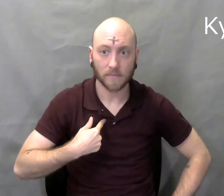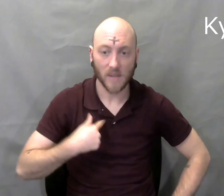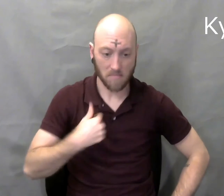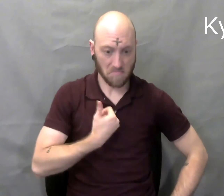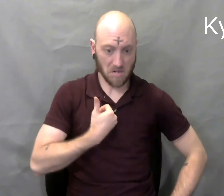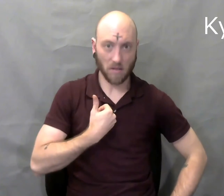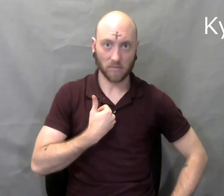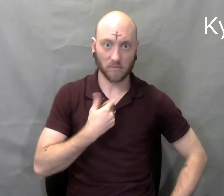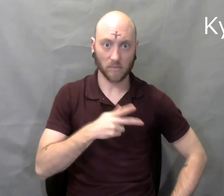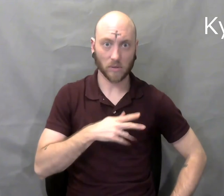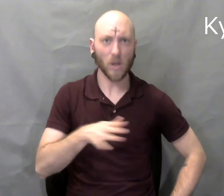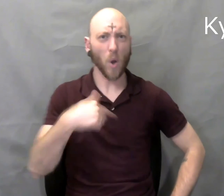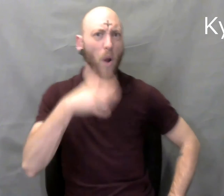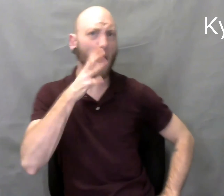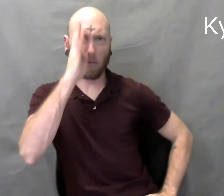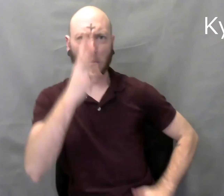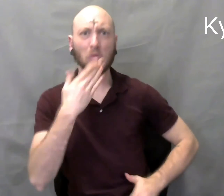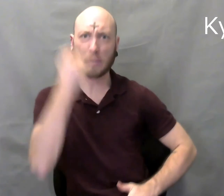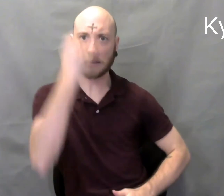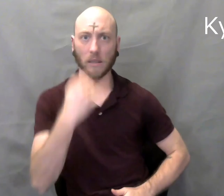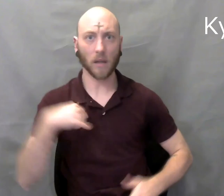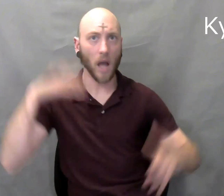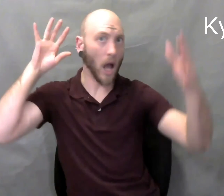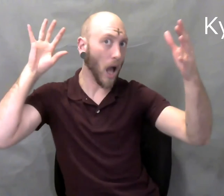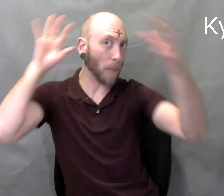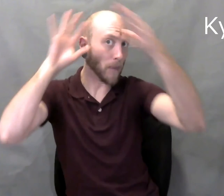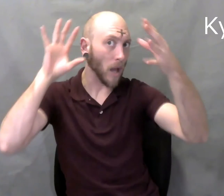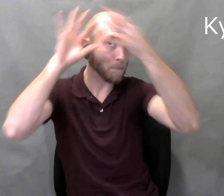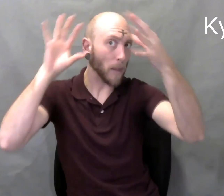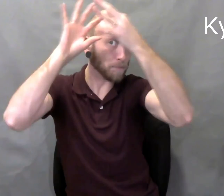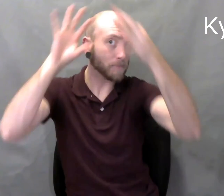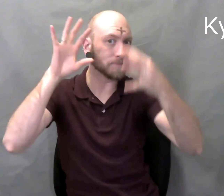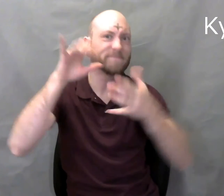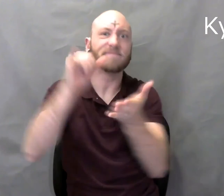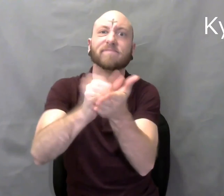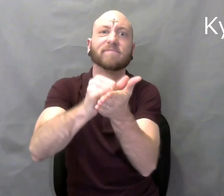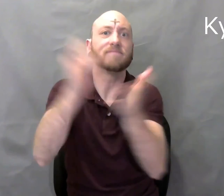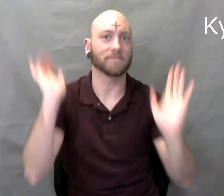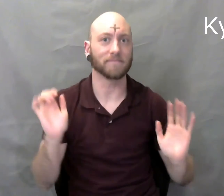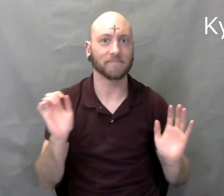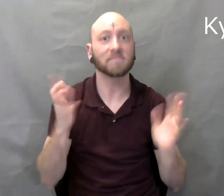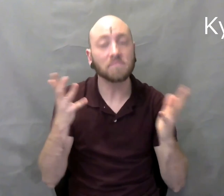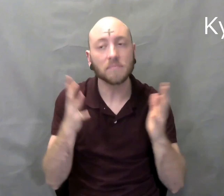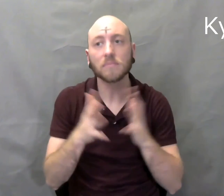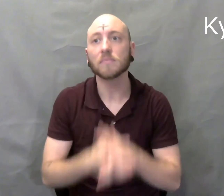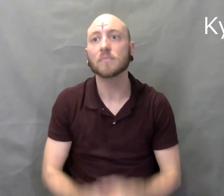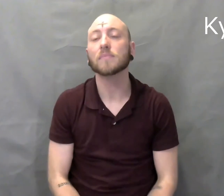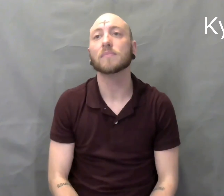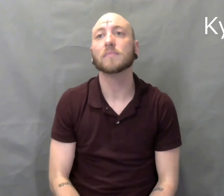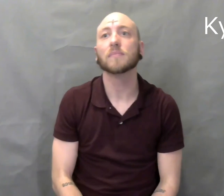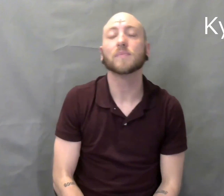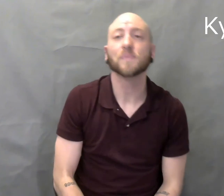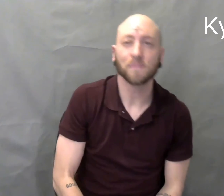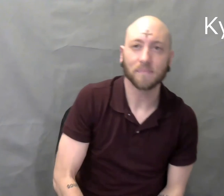that I was just like, oh, I'm going to come up with a good idea to reconnect my brain. And I